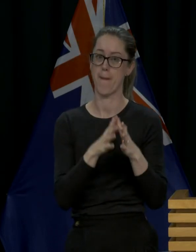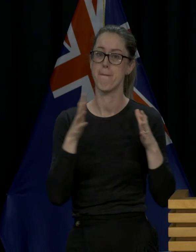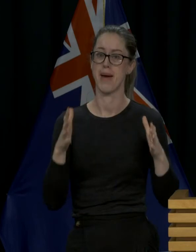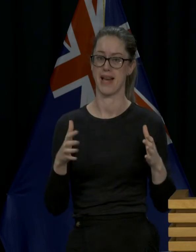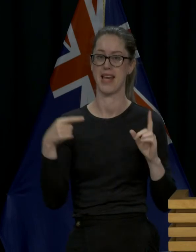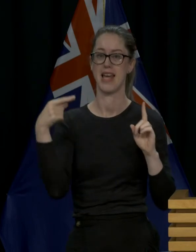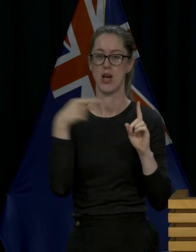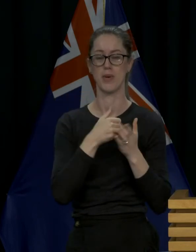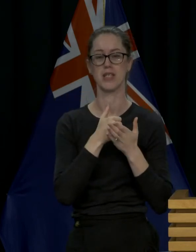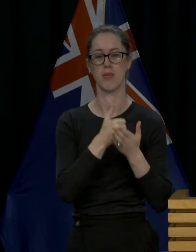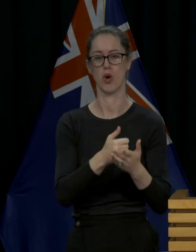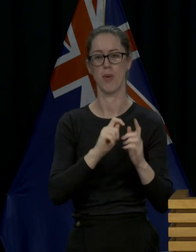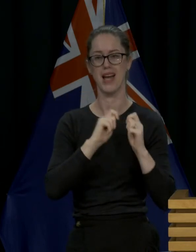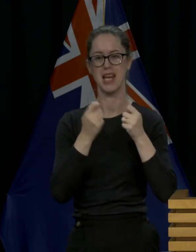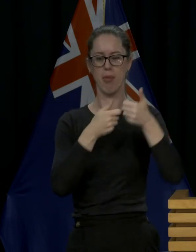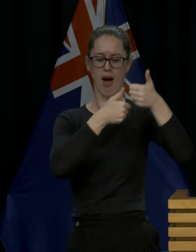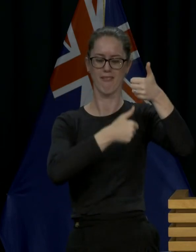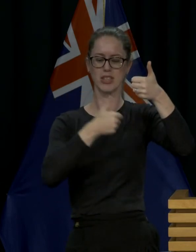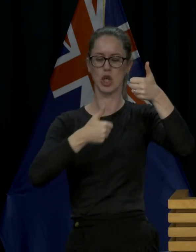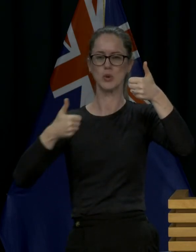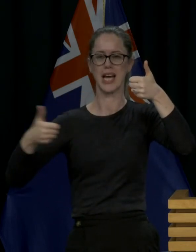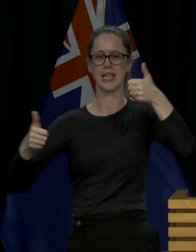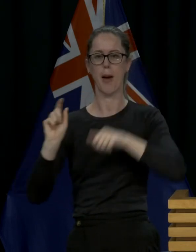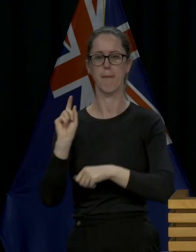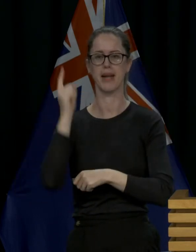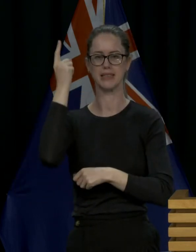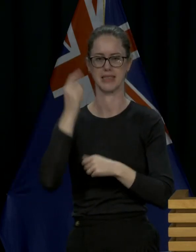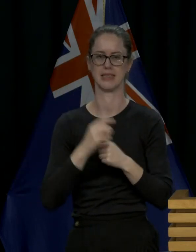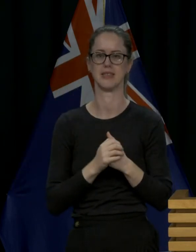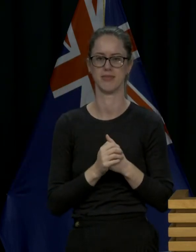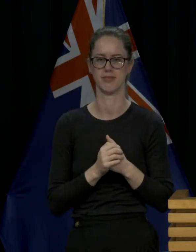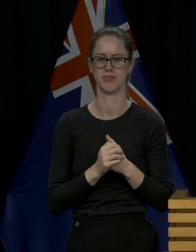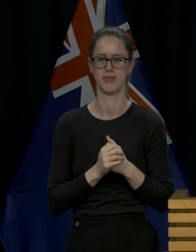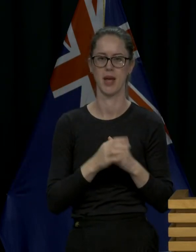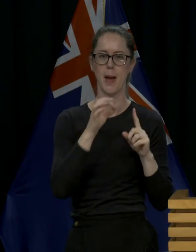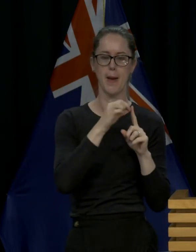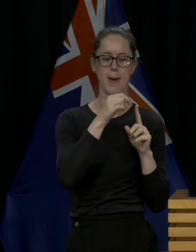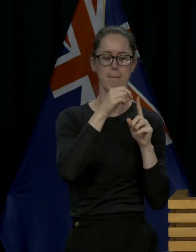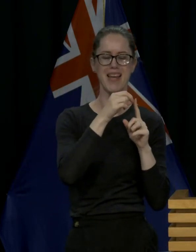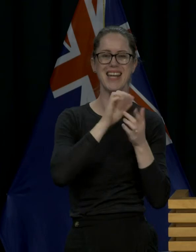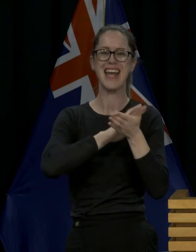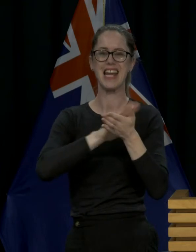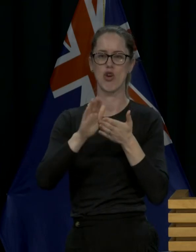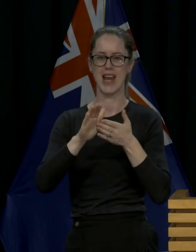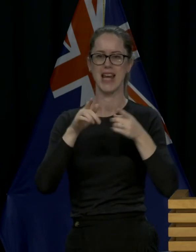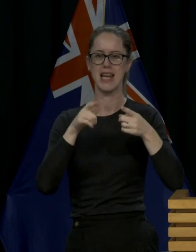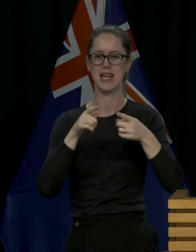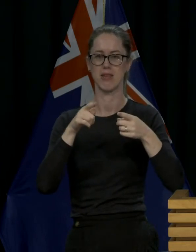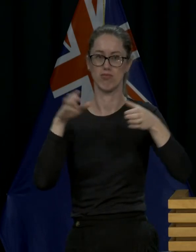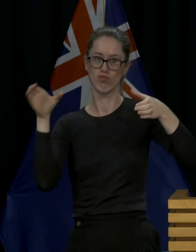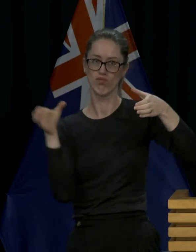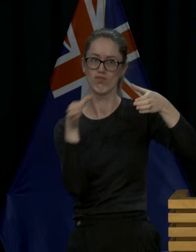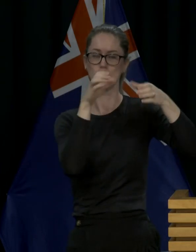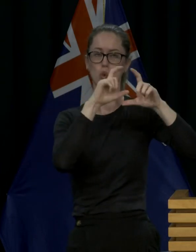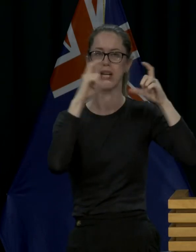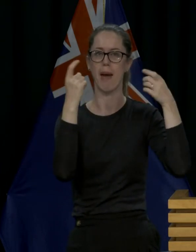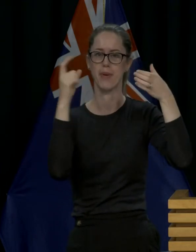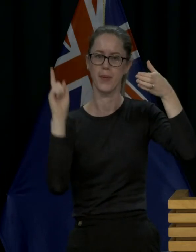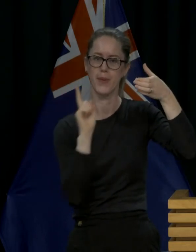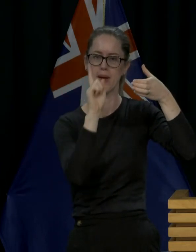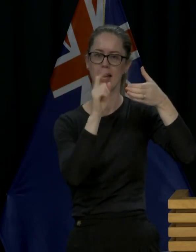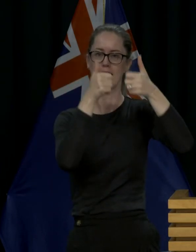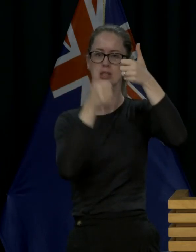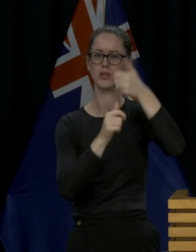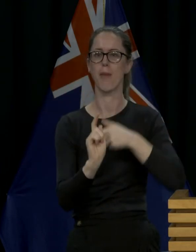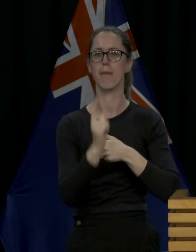he will be assisted by a team of associate ministers. Penny Henare moves into Cabinet and will be an